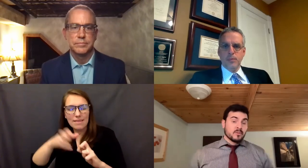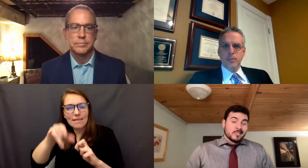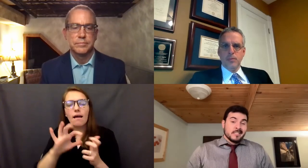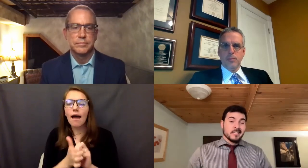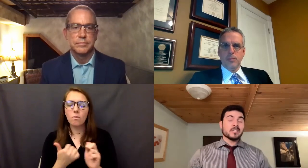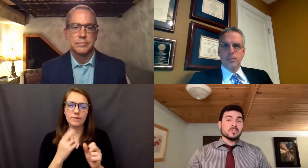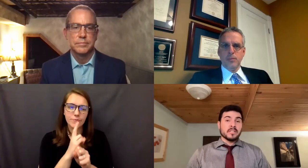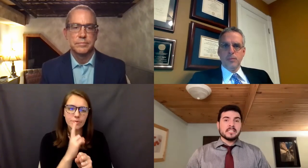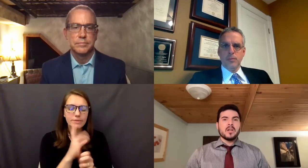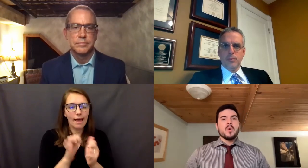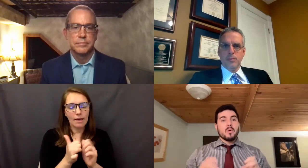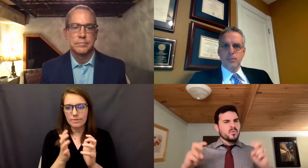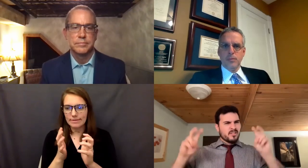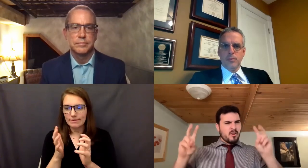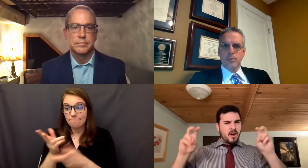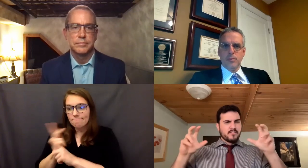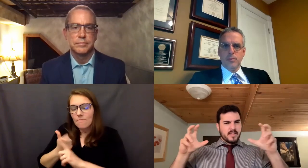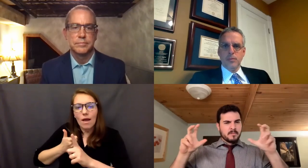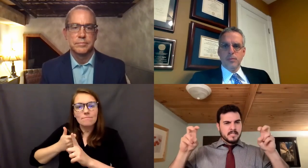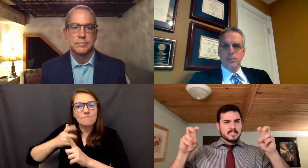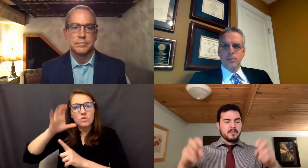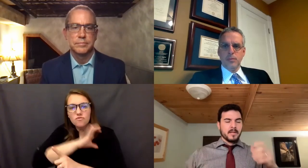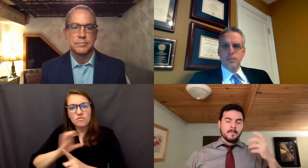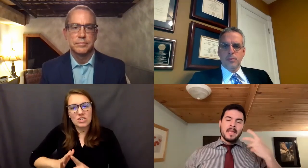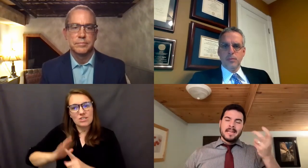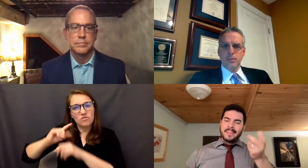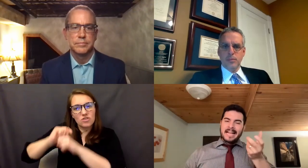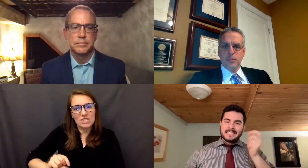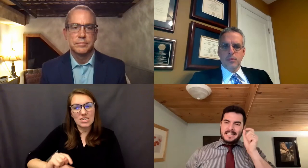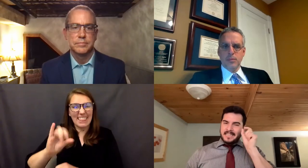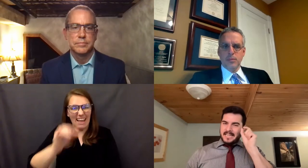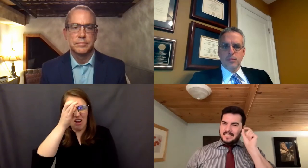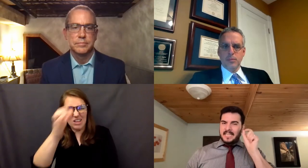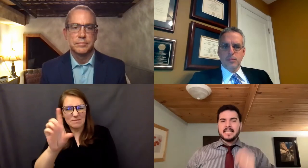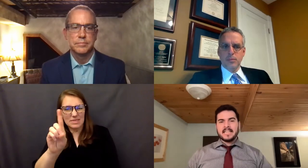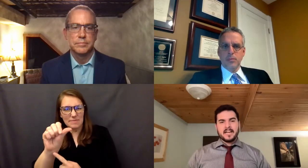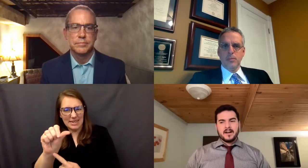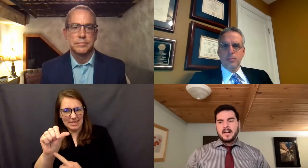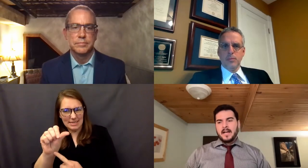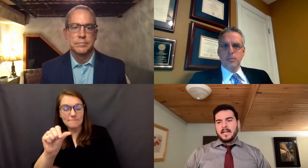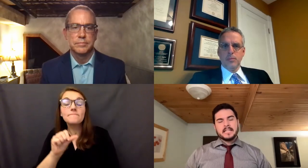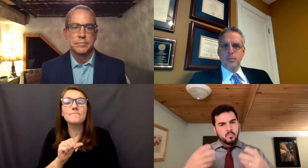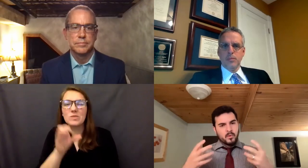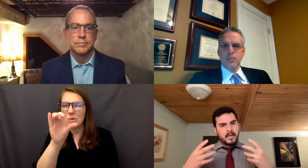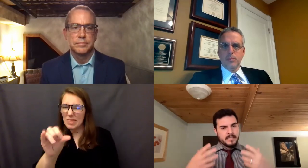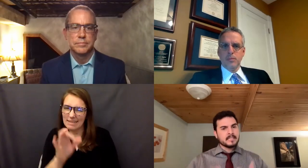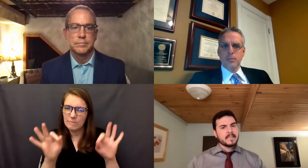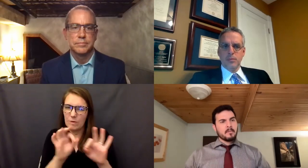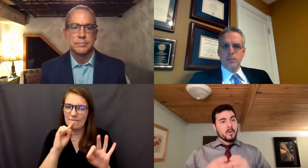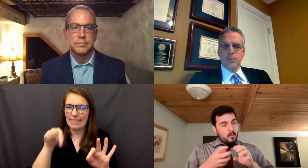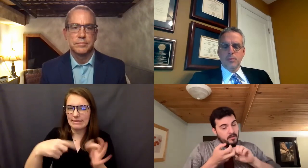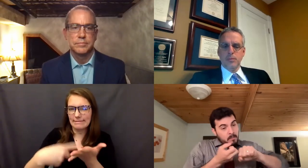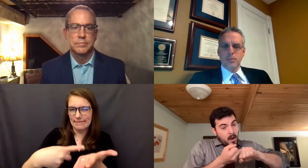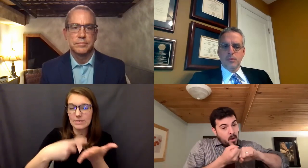resources of the Christian intellectual tradition when we use this concept, disability. Now that's the key thing here. At least as I